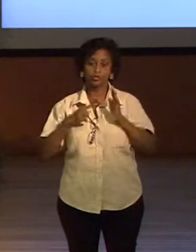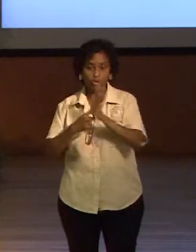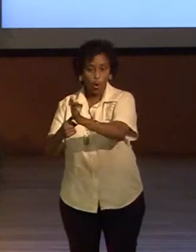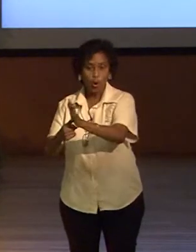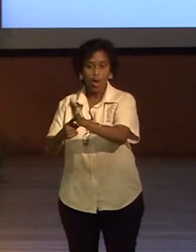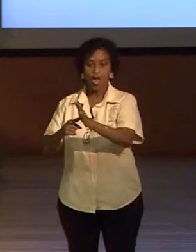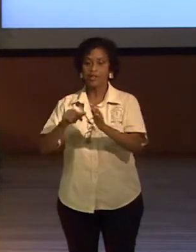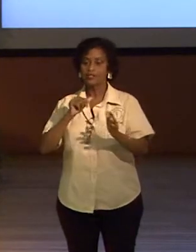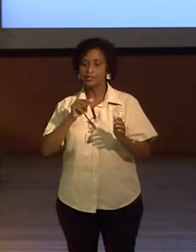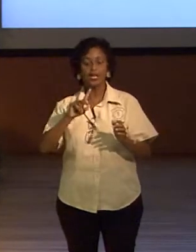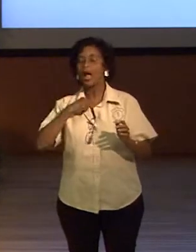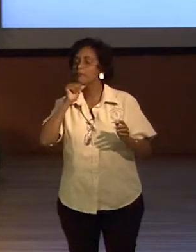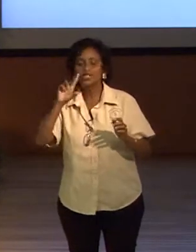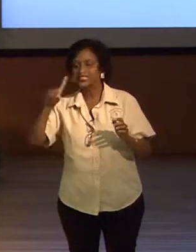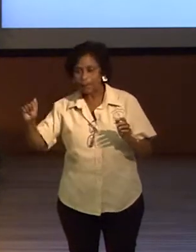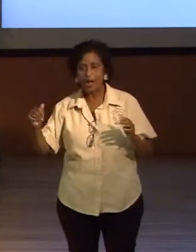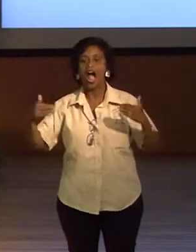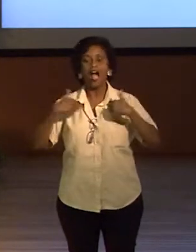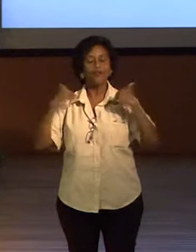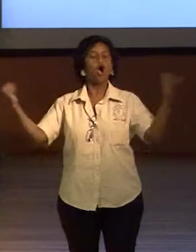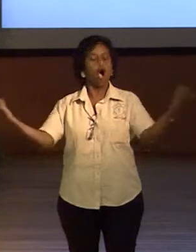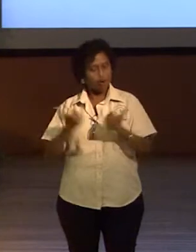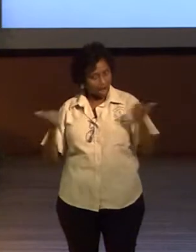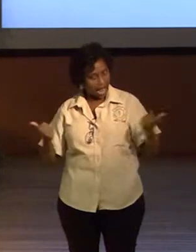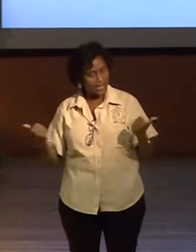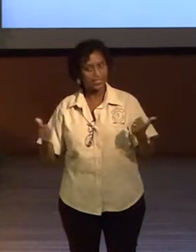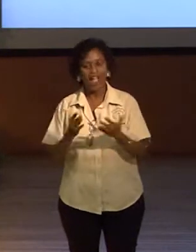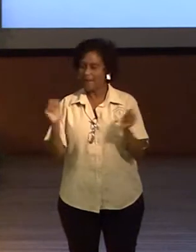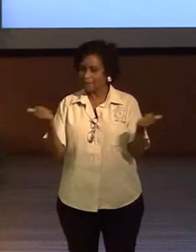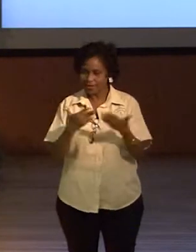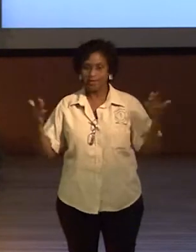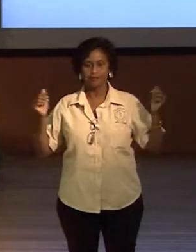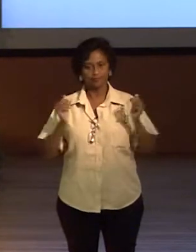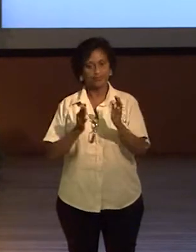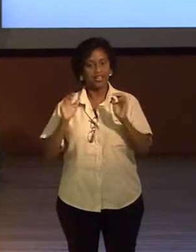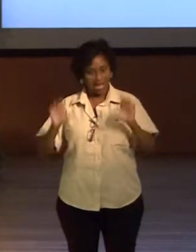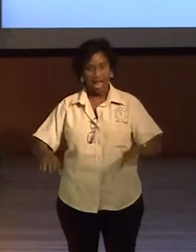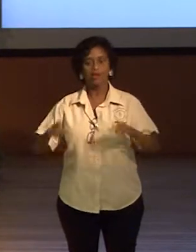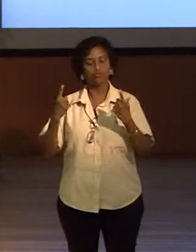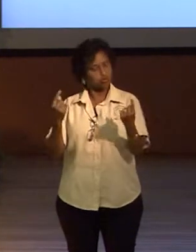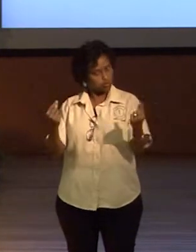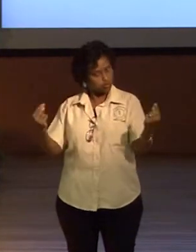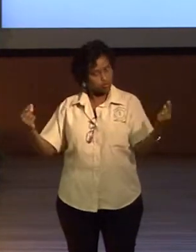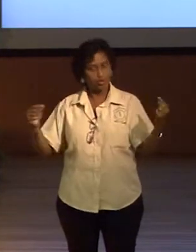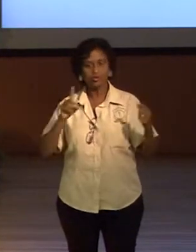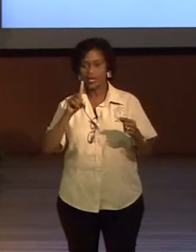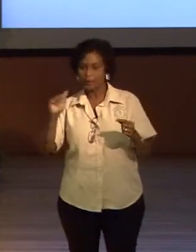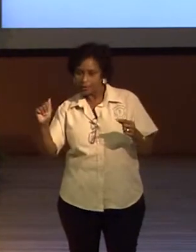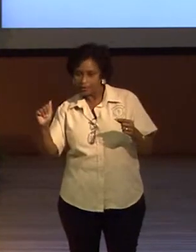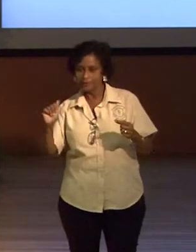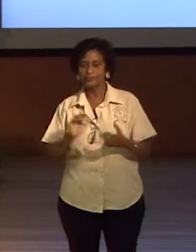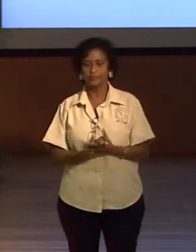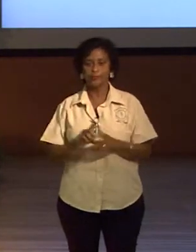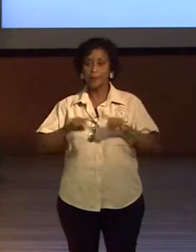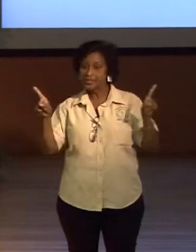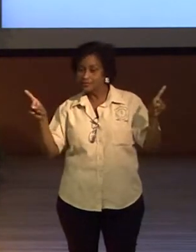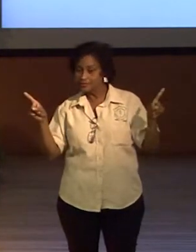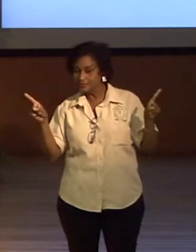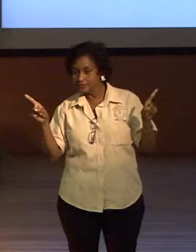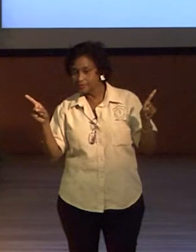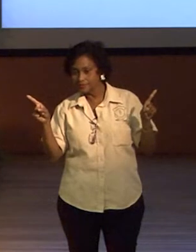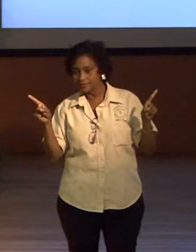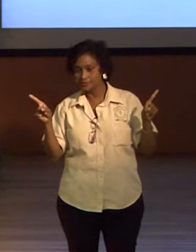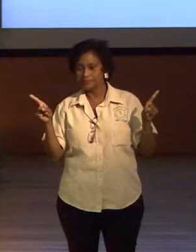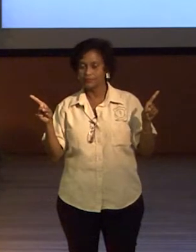an attempt to deny this compromise that the absence of his two legs had made. And